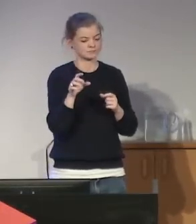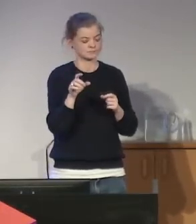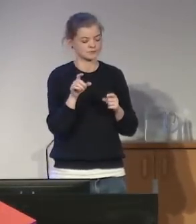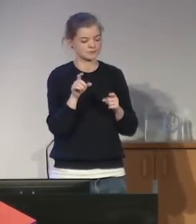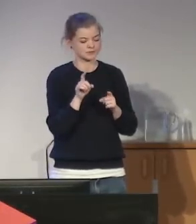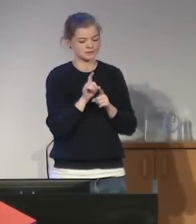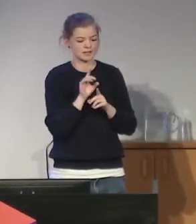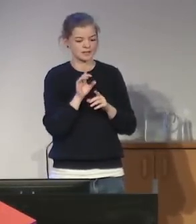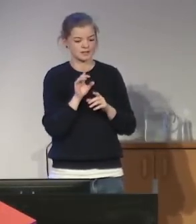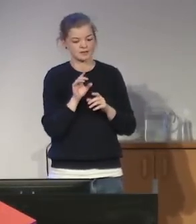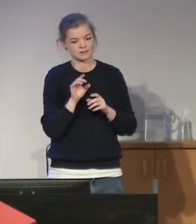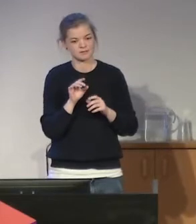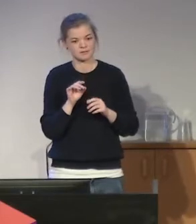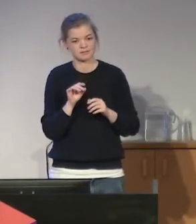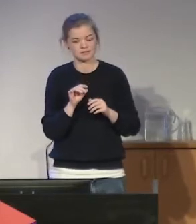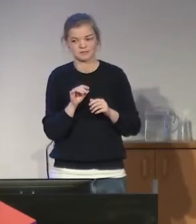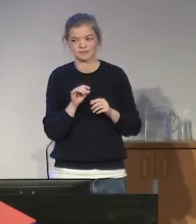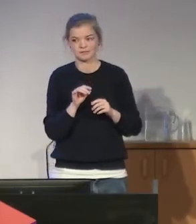many times